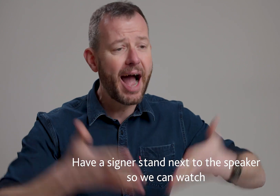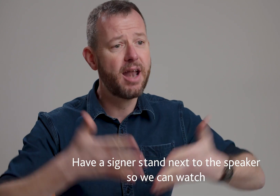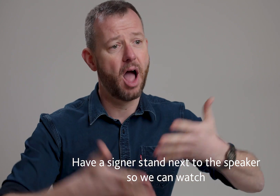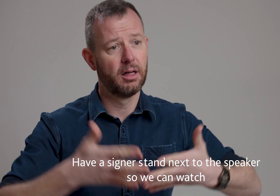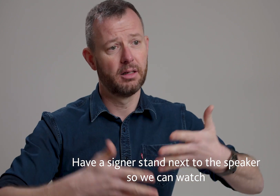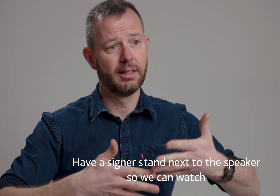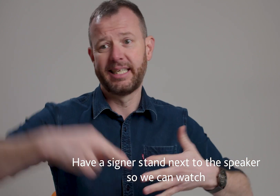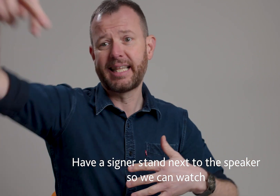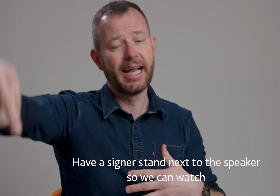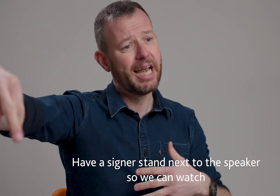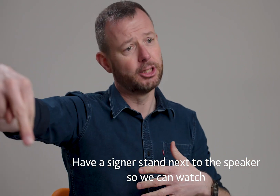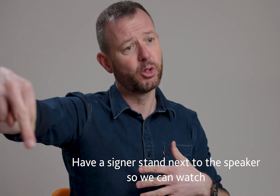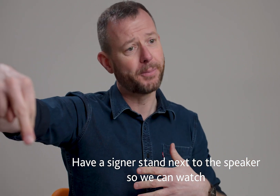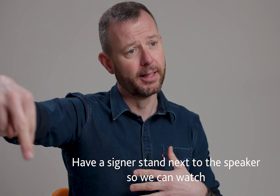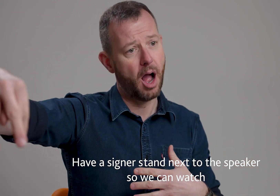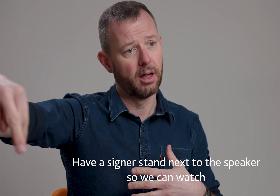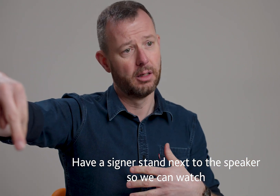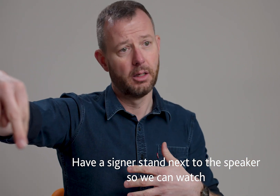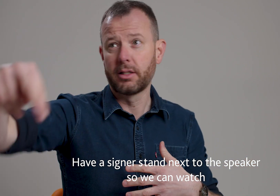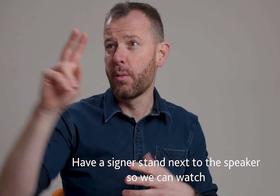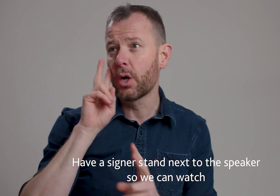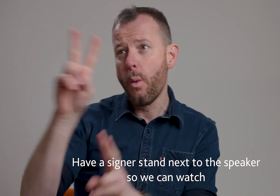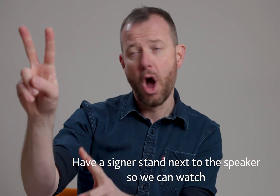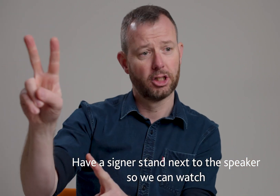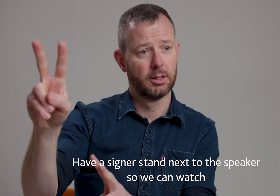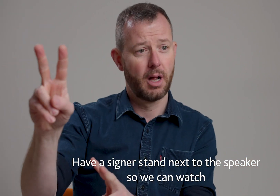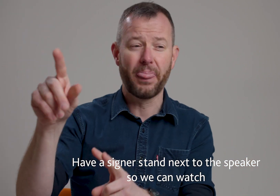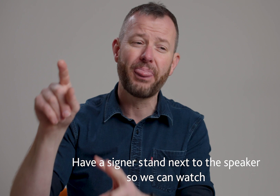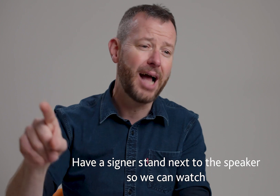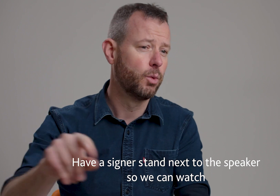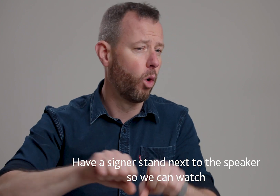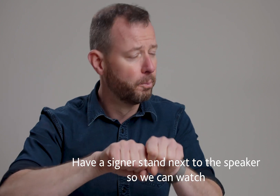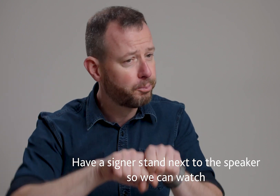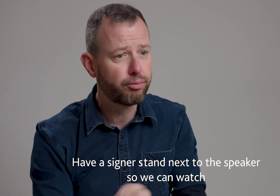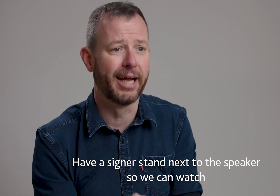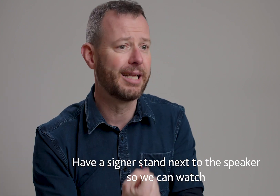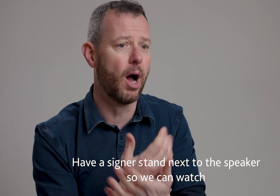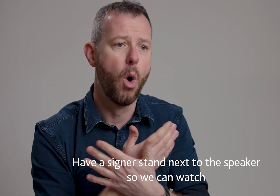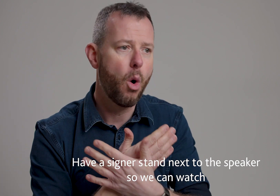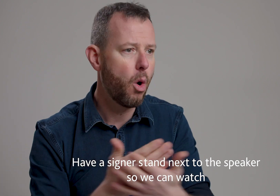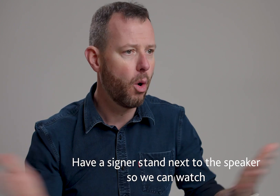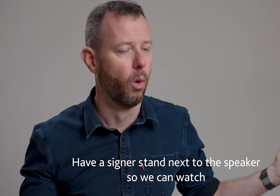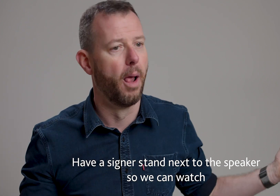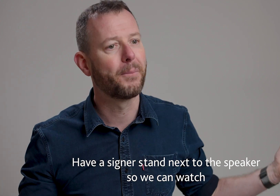standard, stand up to the sticker, so we can watch a back will try down all